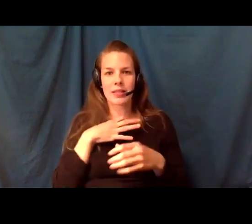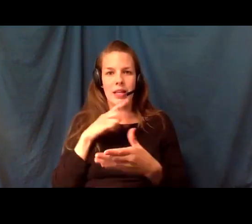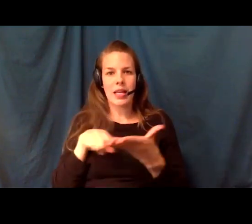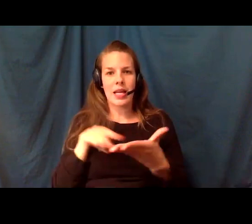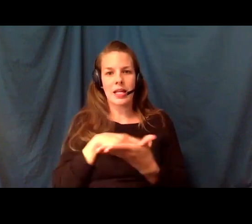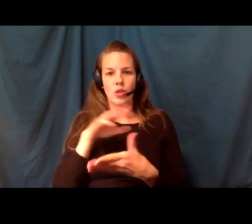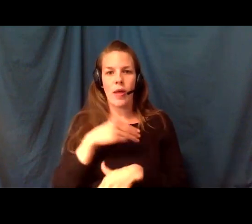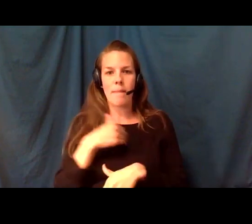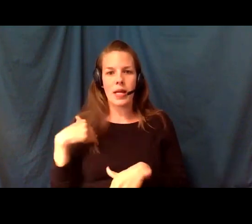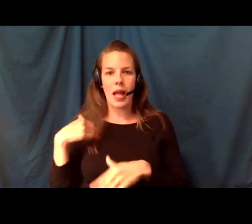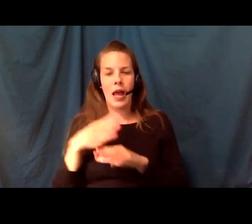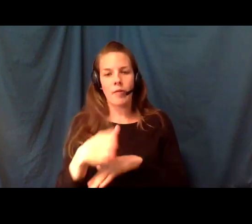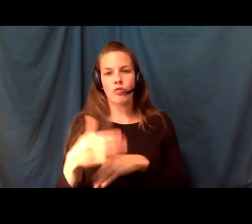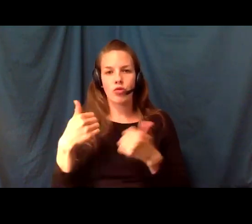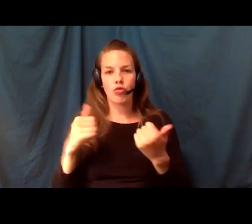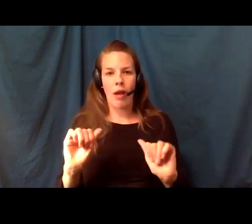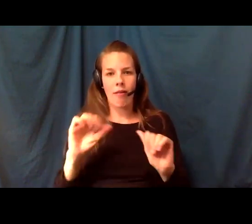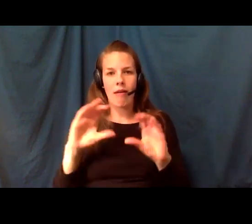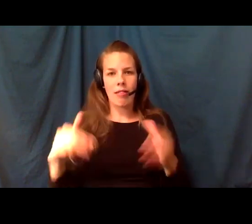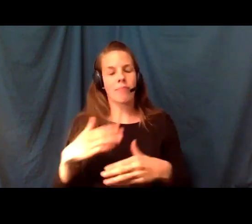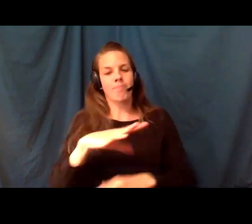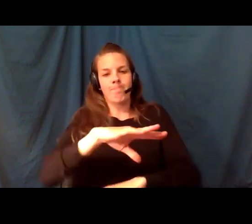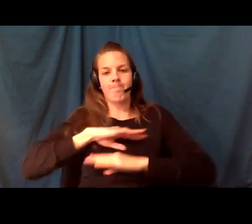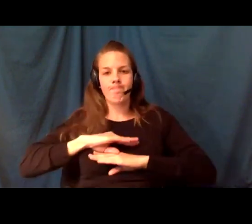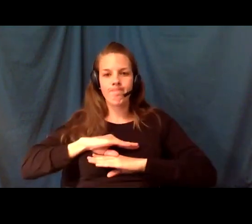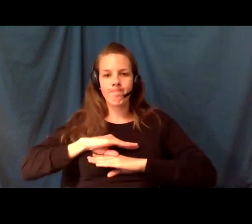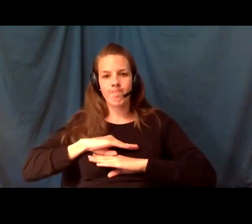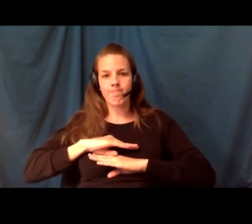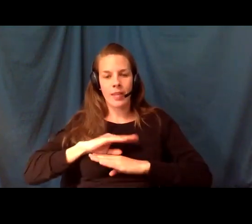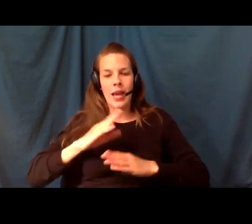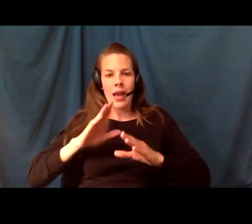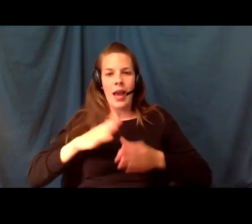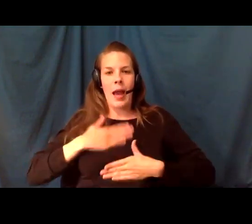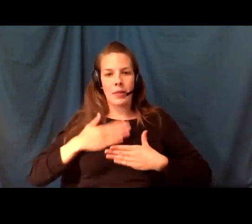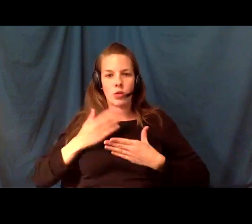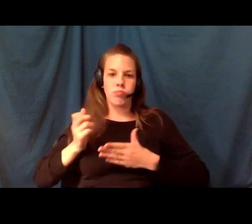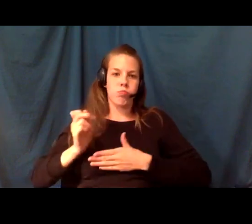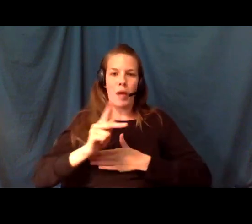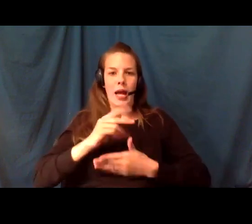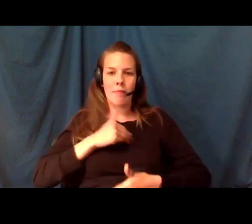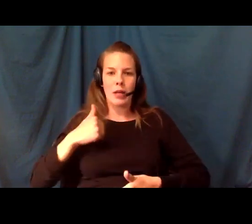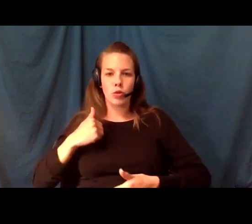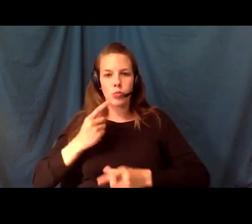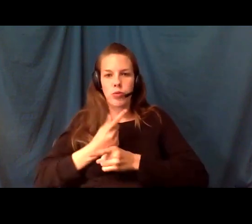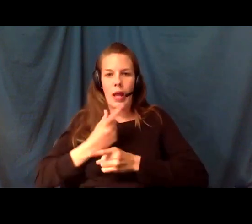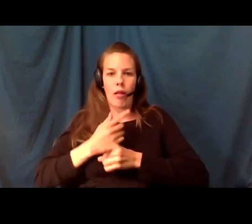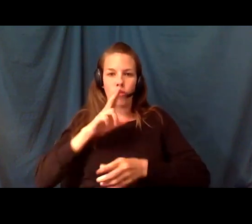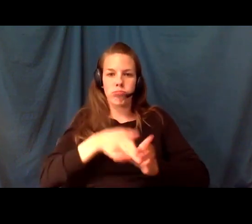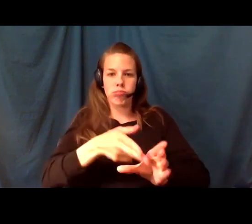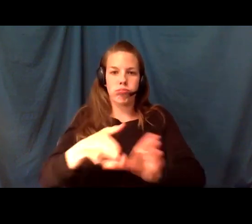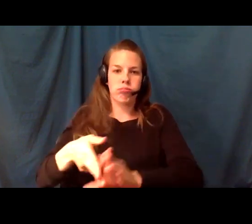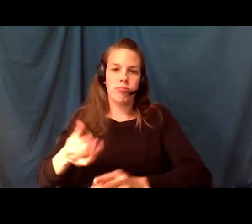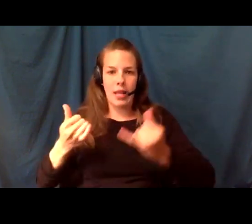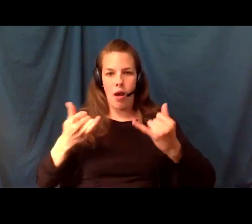memberships, but after trying a class, they were highly satisfied and happy to reinstate their membership and are now regular participants.